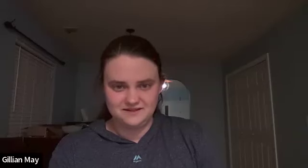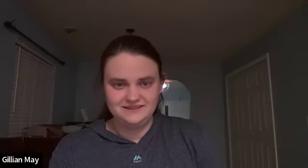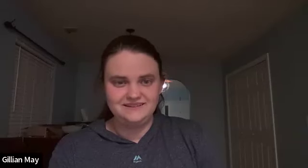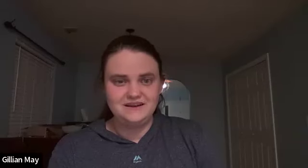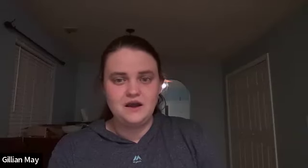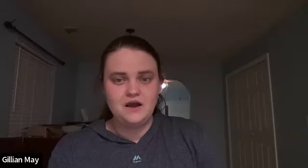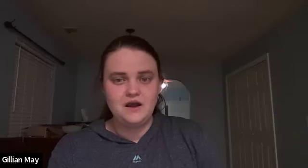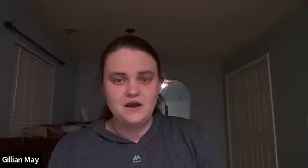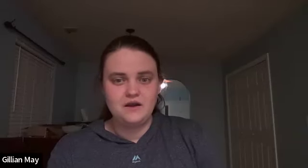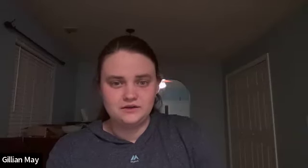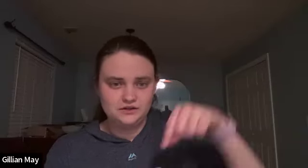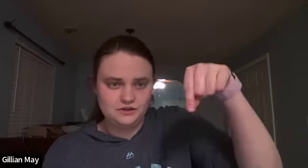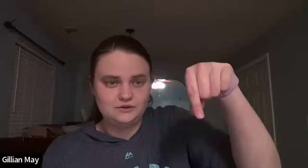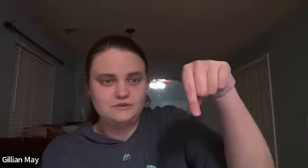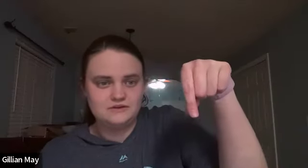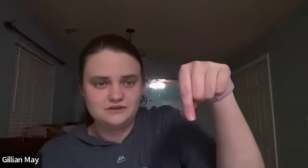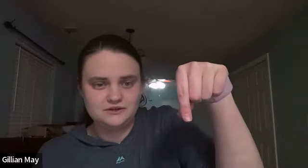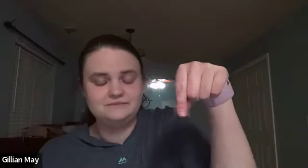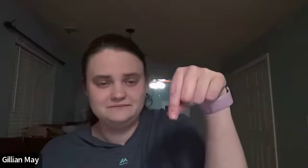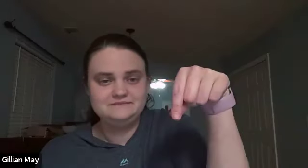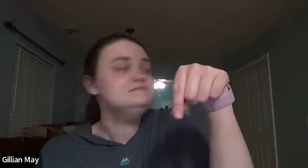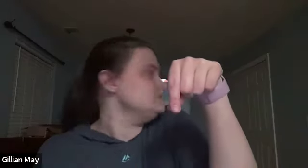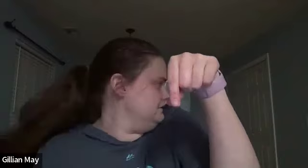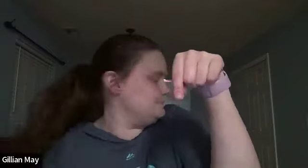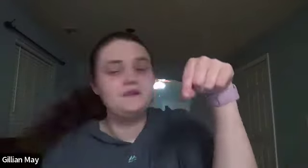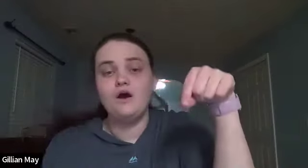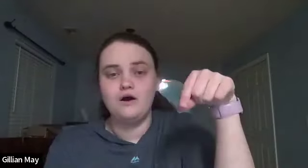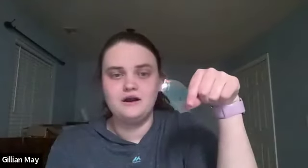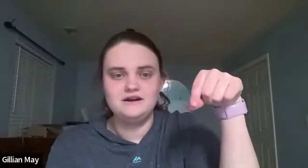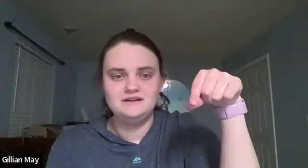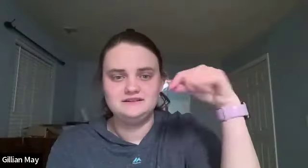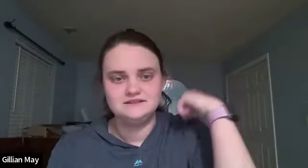Good. Q or little Q. R.